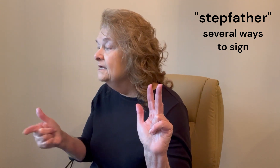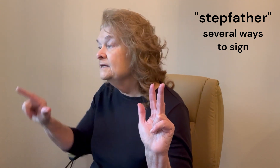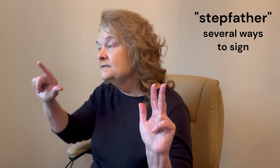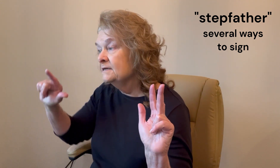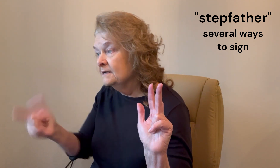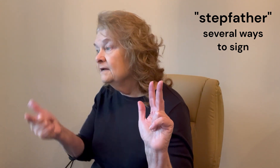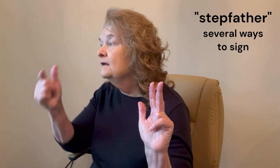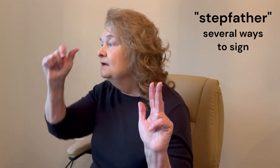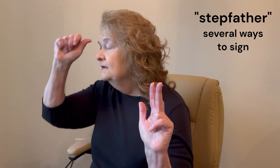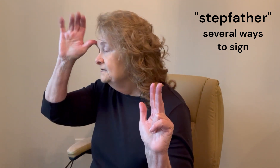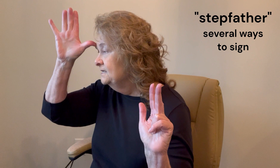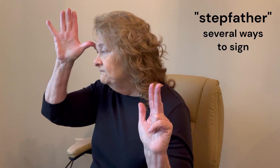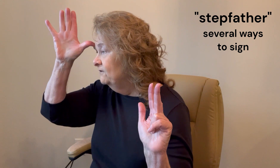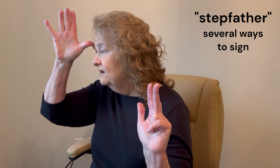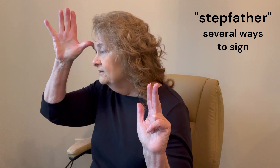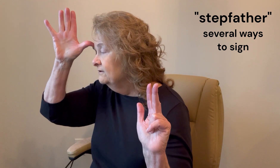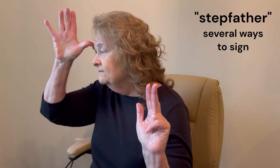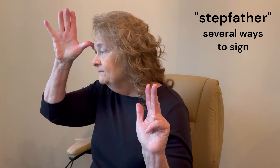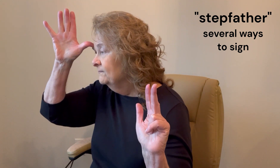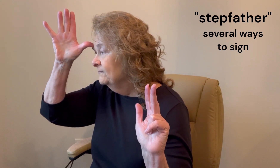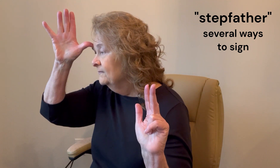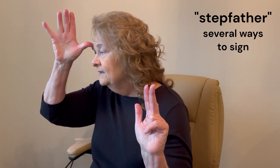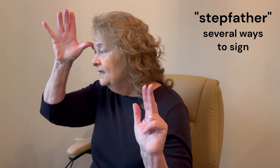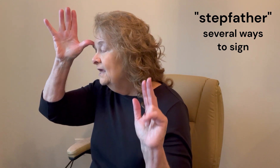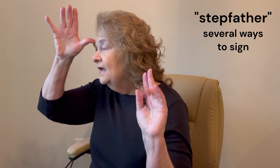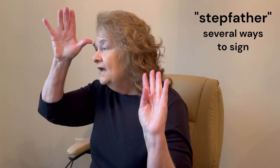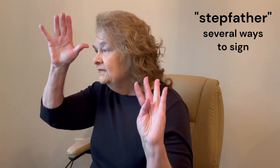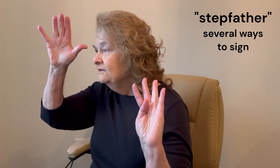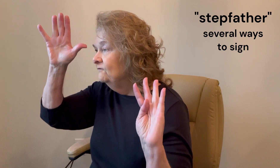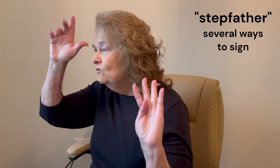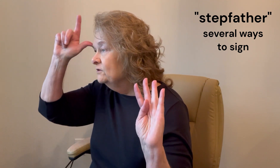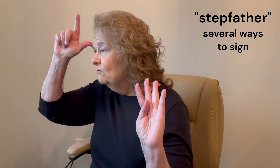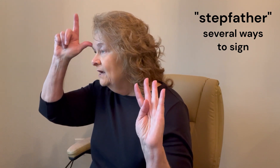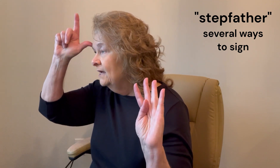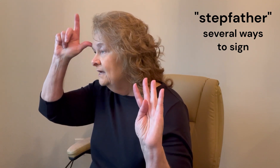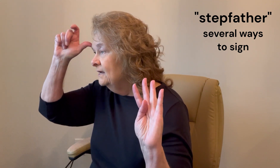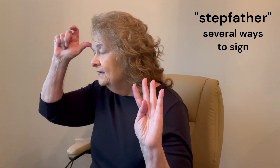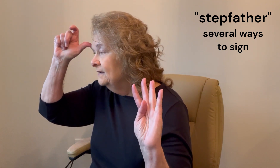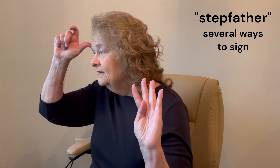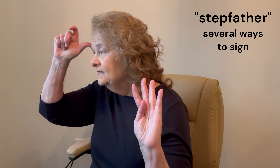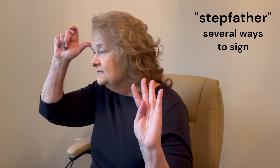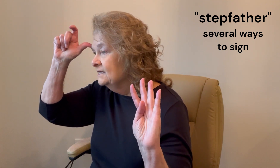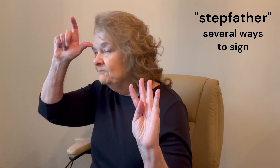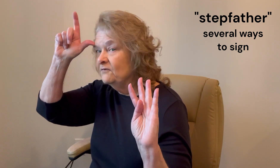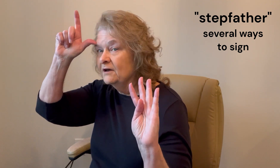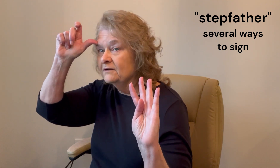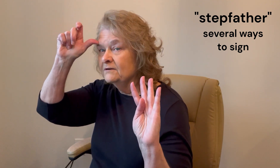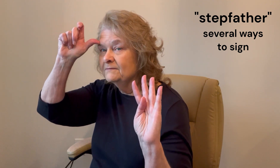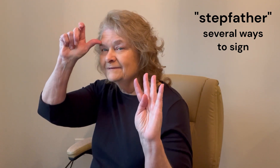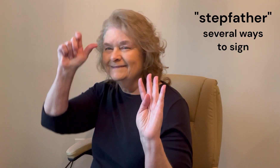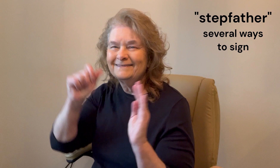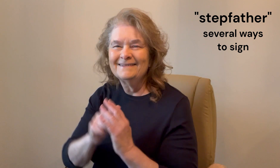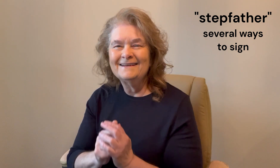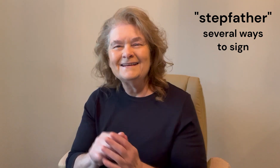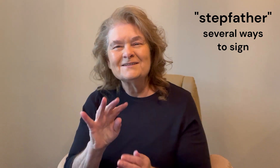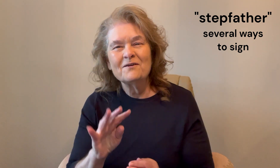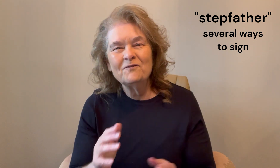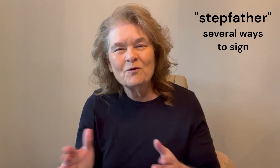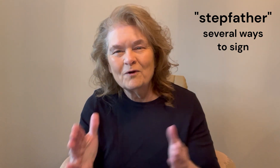is stepfather, and then the fourth way is stepfather. So 4